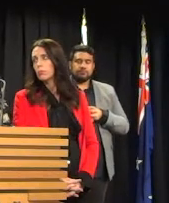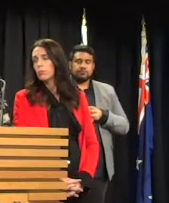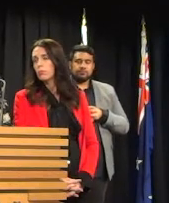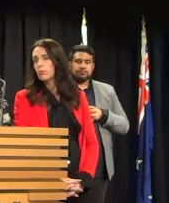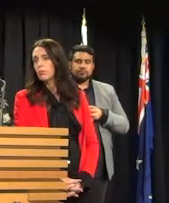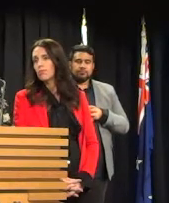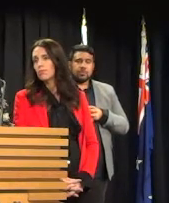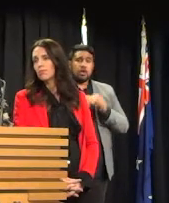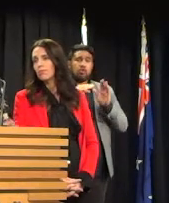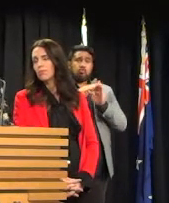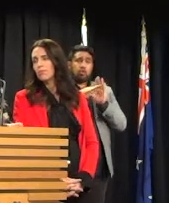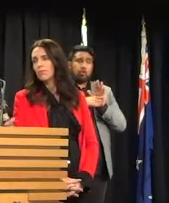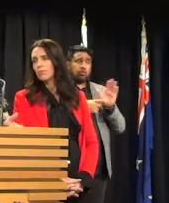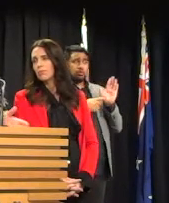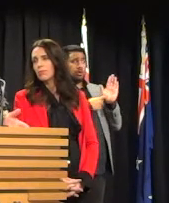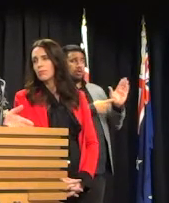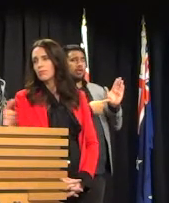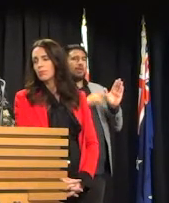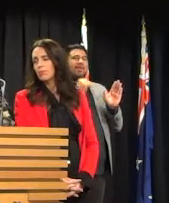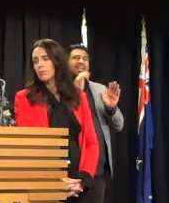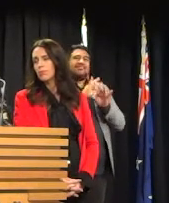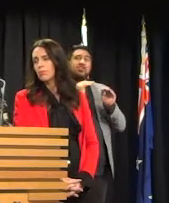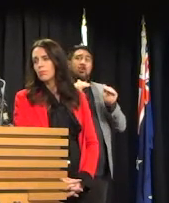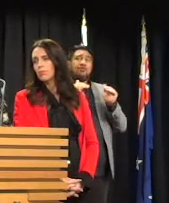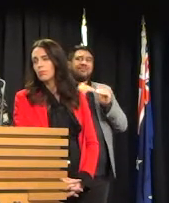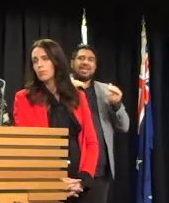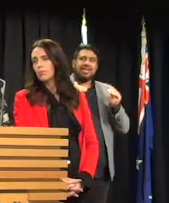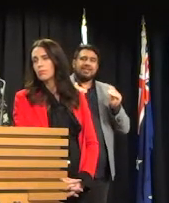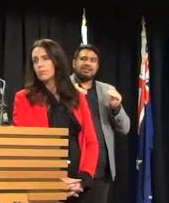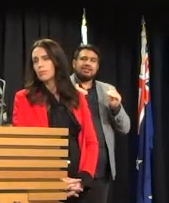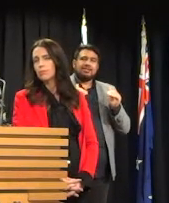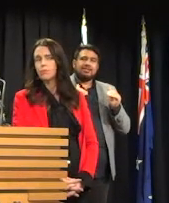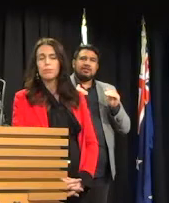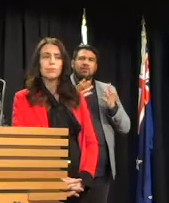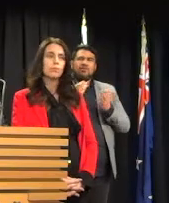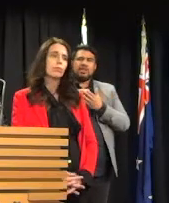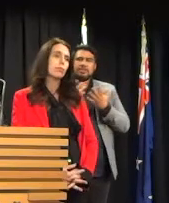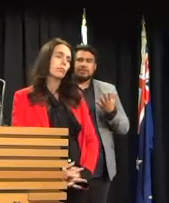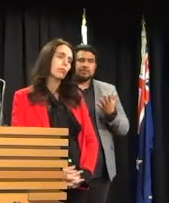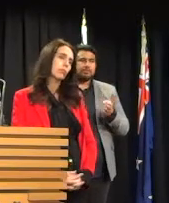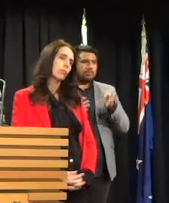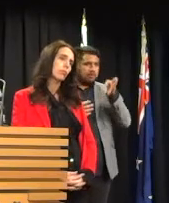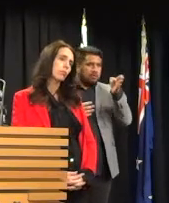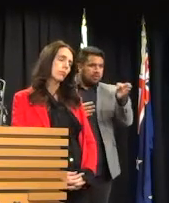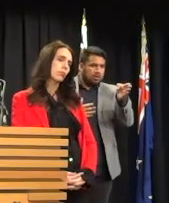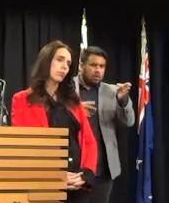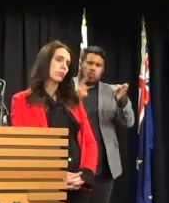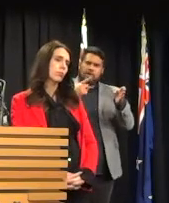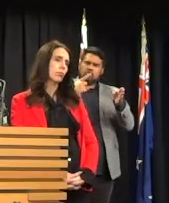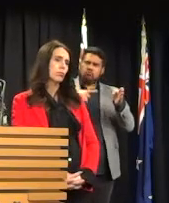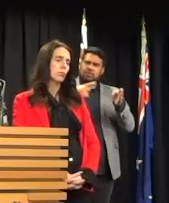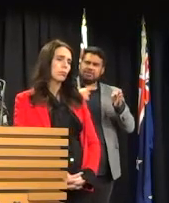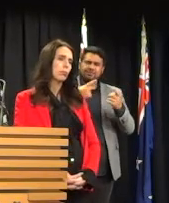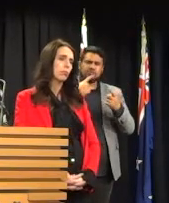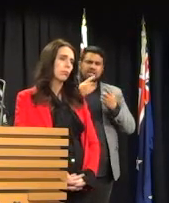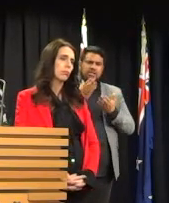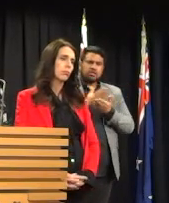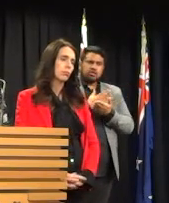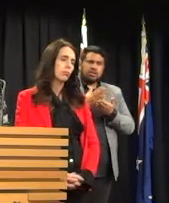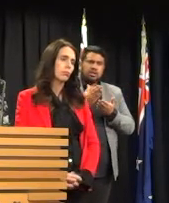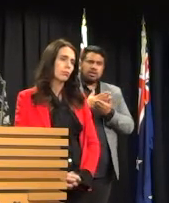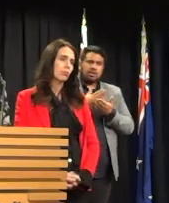unfair rules on data required for funding. What are probably the reasons for the data sharing to